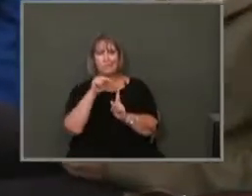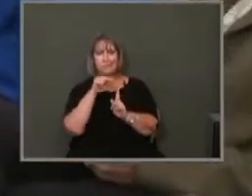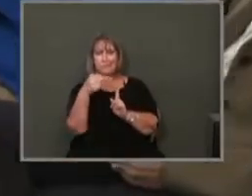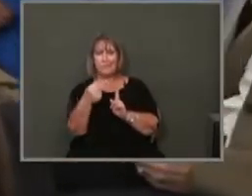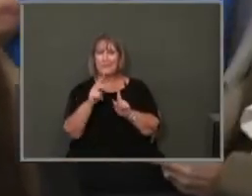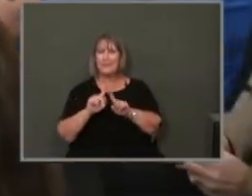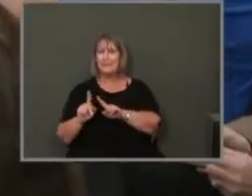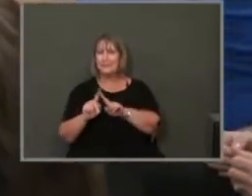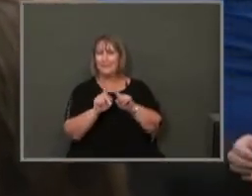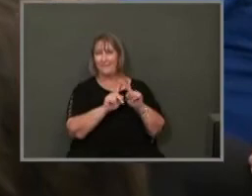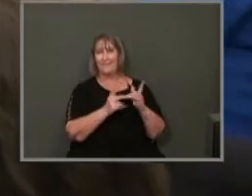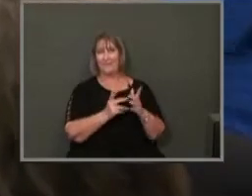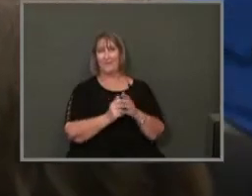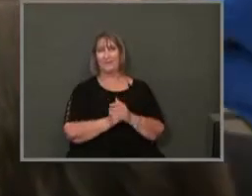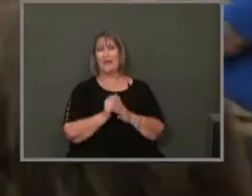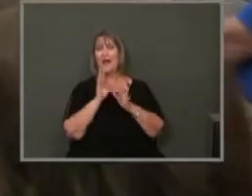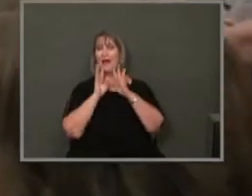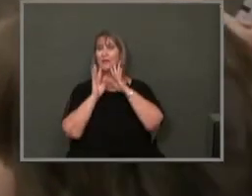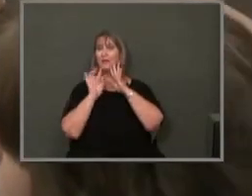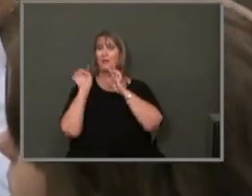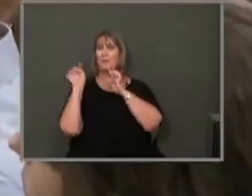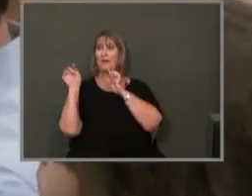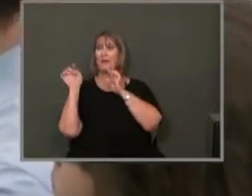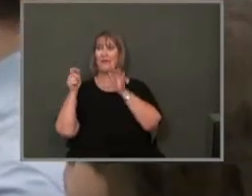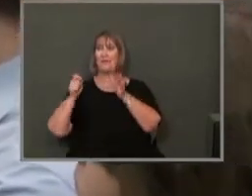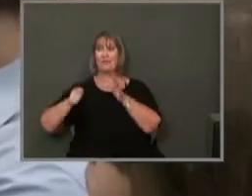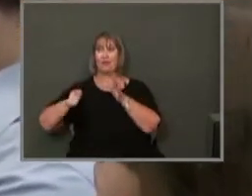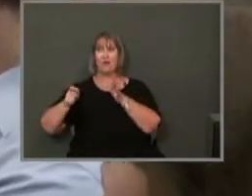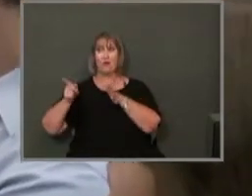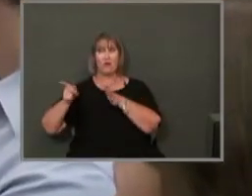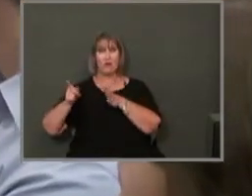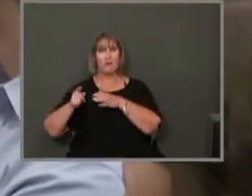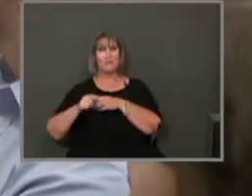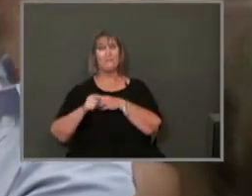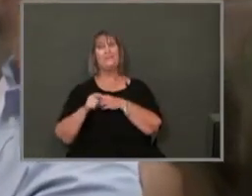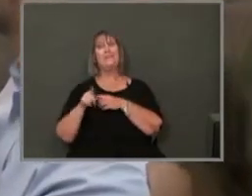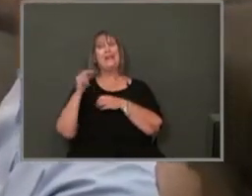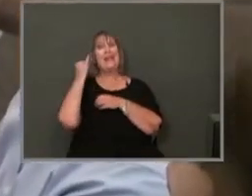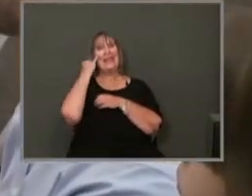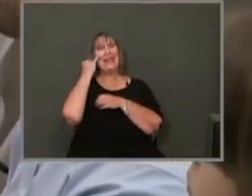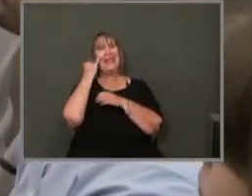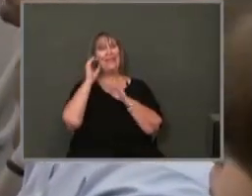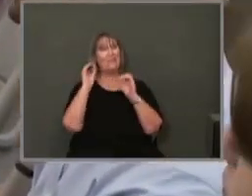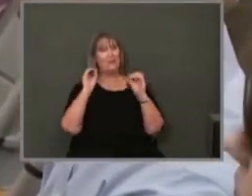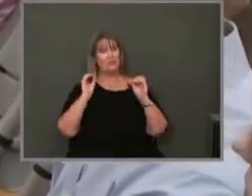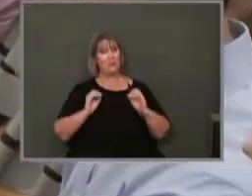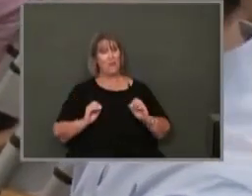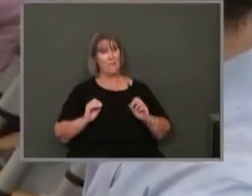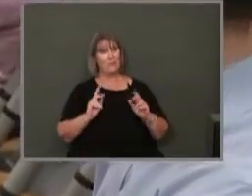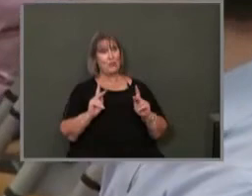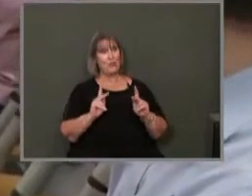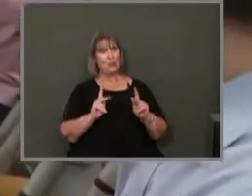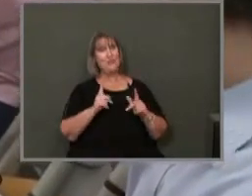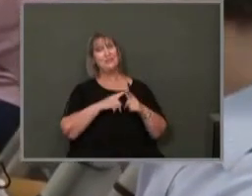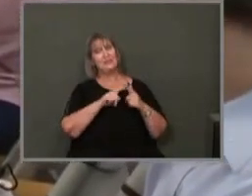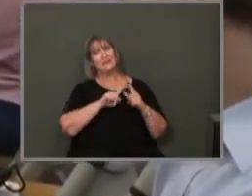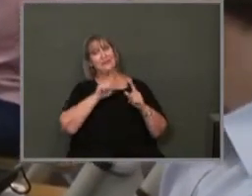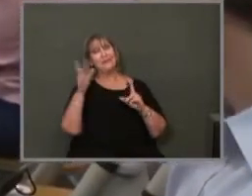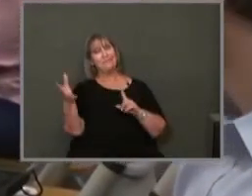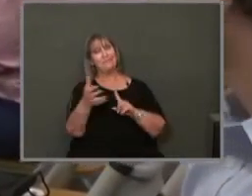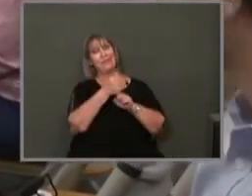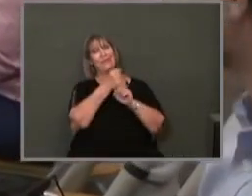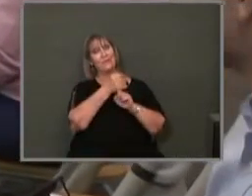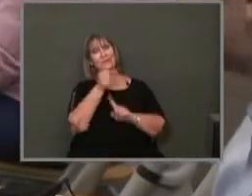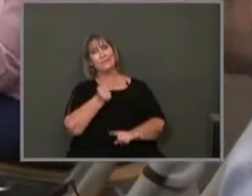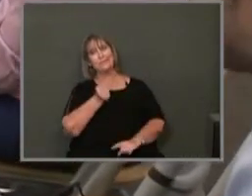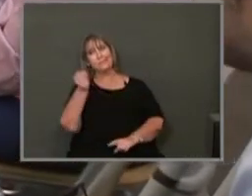The reason I mentioned Judge Sakai is because when these kids get in trouble and they don't have those opportunities, right, they end up in front of judges, and then judges have to make some